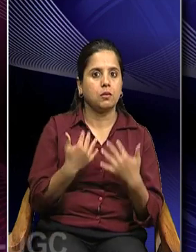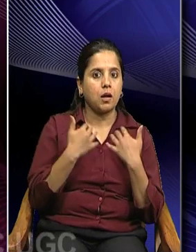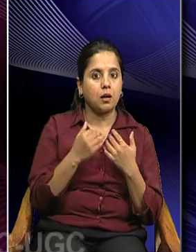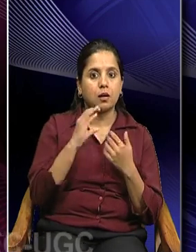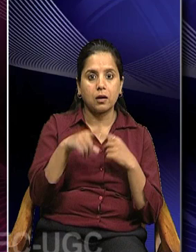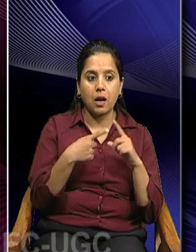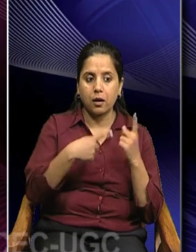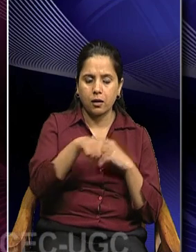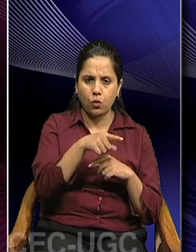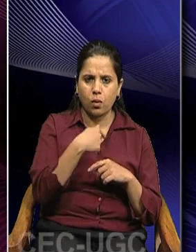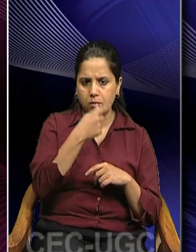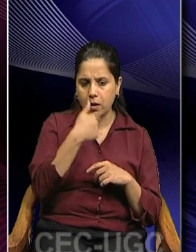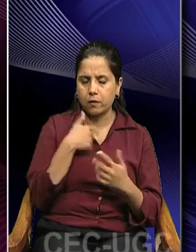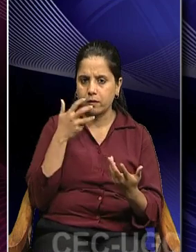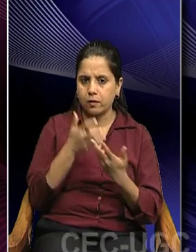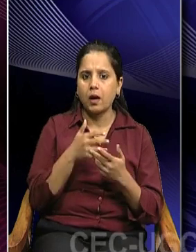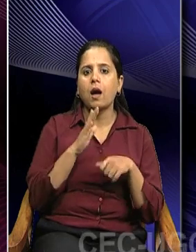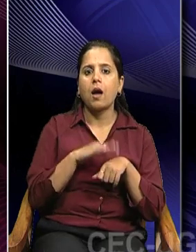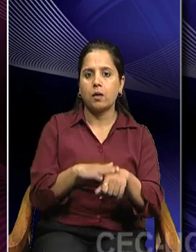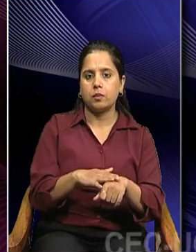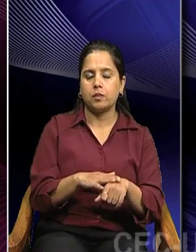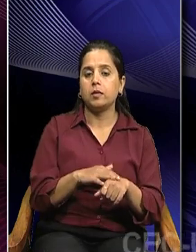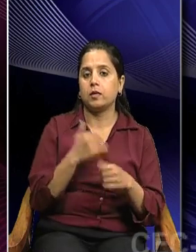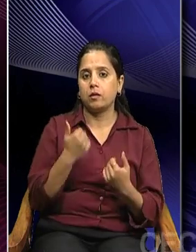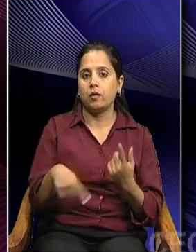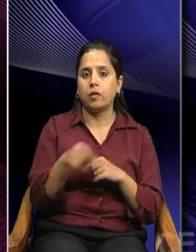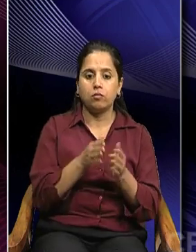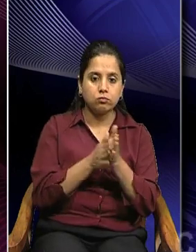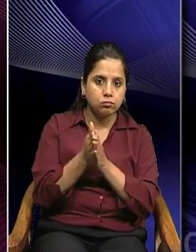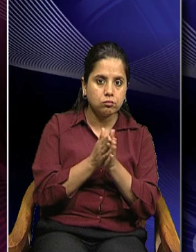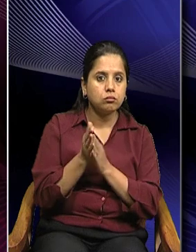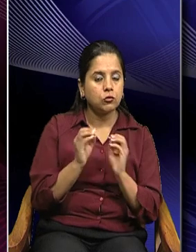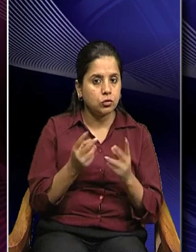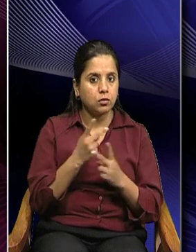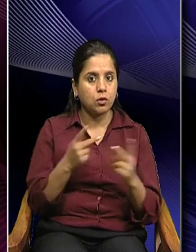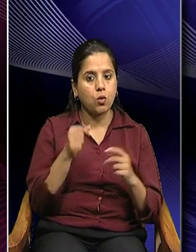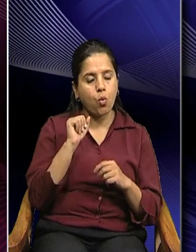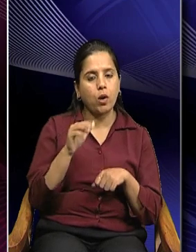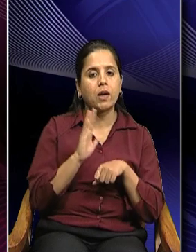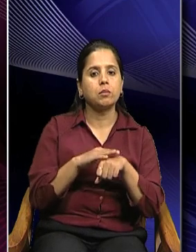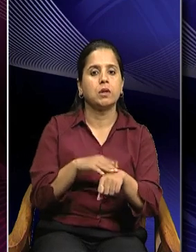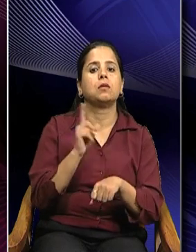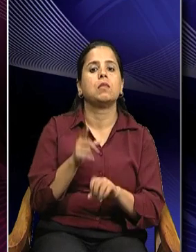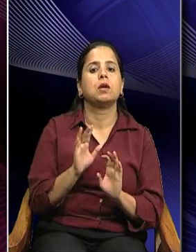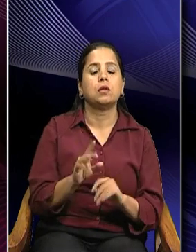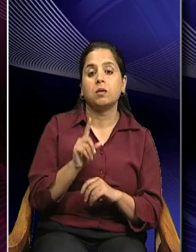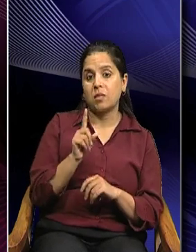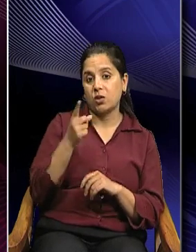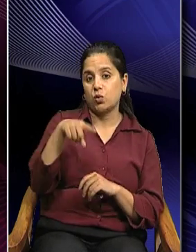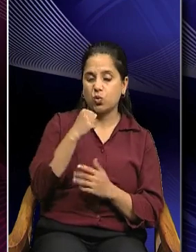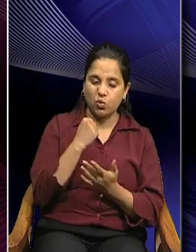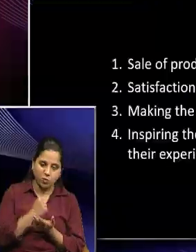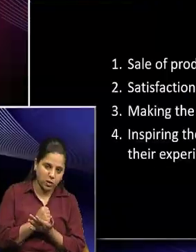to personalize their experiences. We started motivating them to personalize their experience, that yes, you have